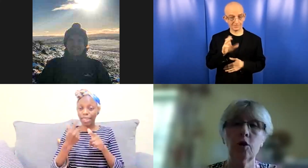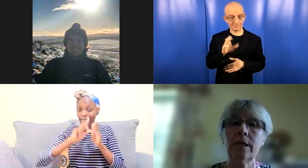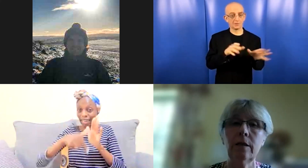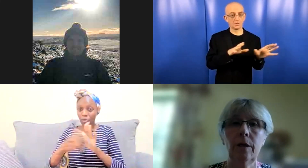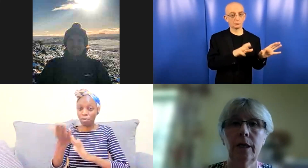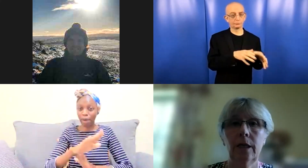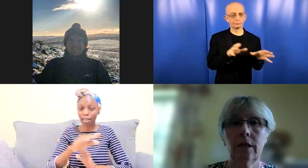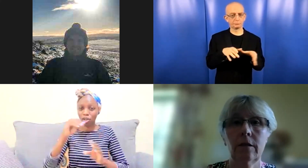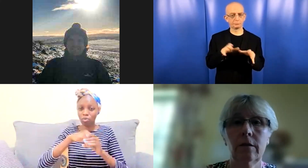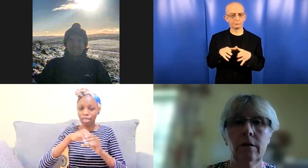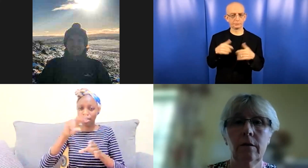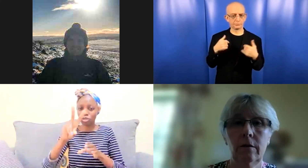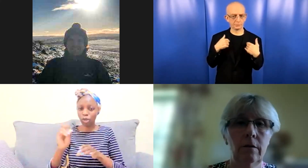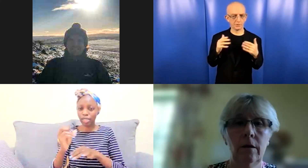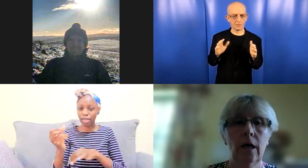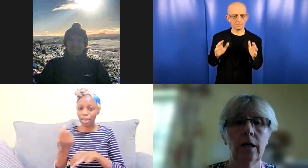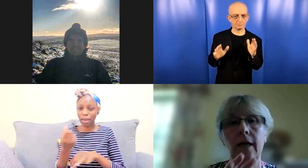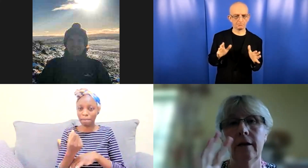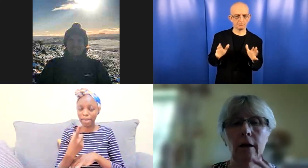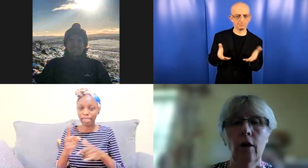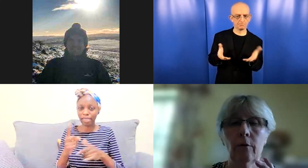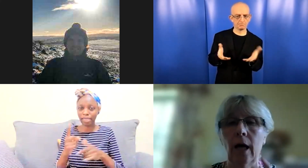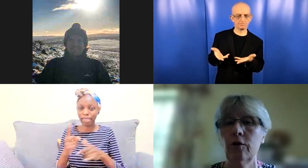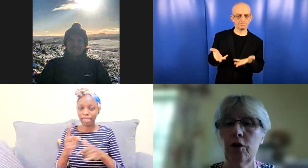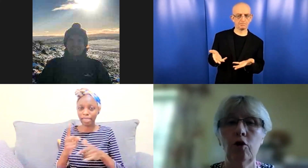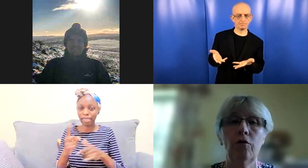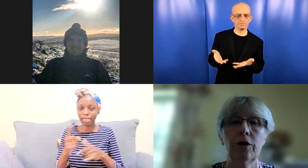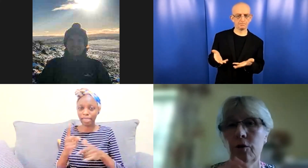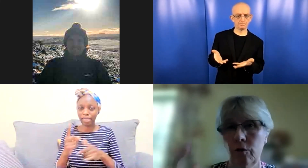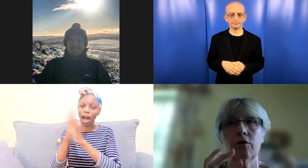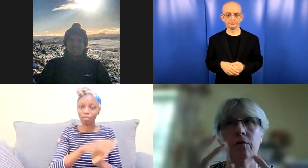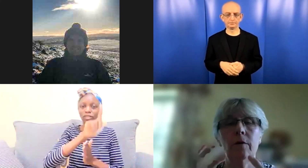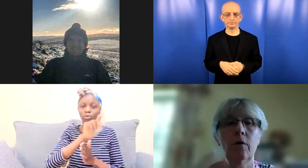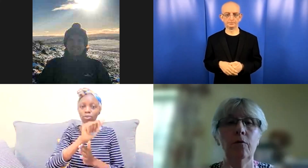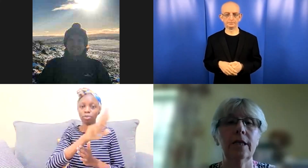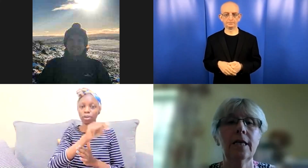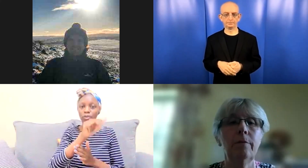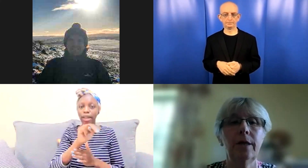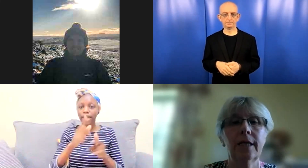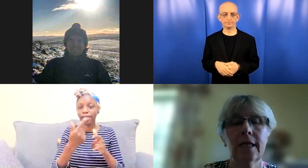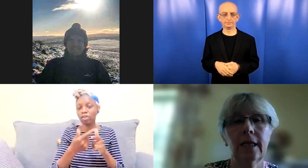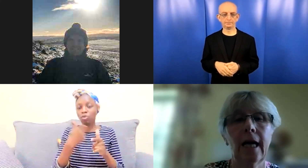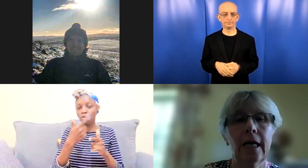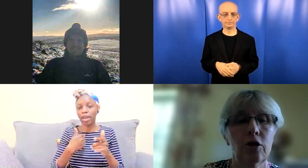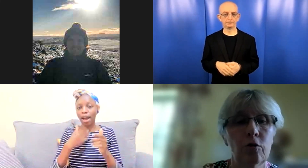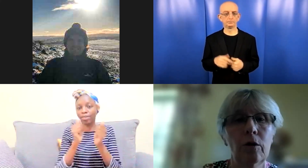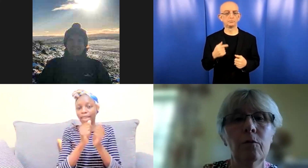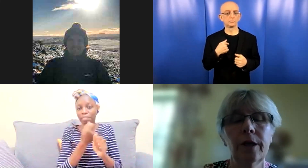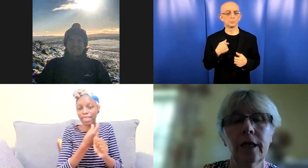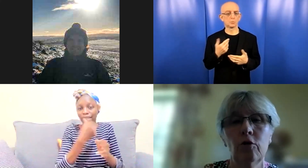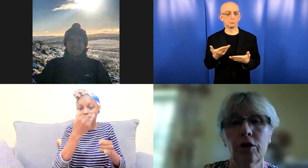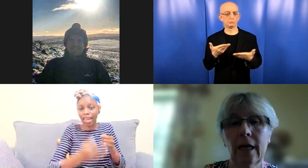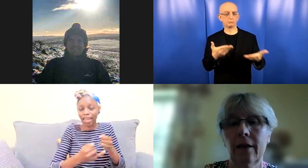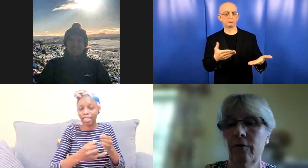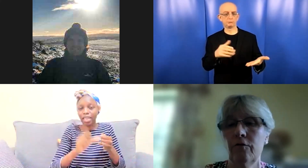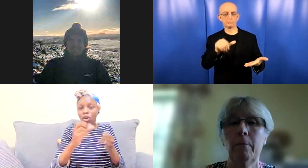will come back in 20 minutes, and then I will hand over to Lauren to have another sort of hopefully 10 minutes at the end to